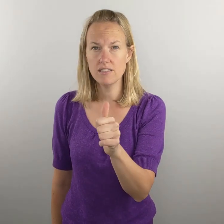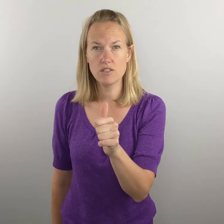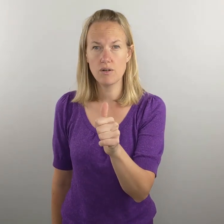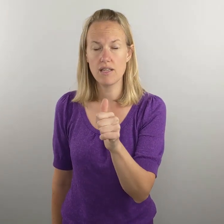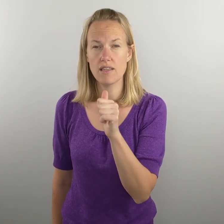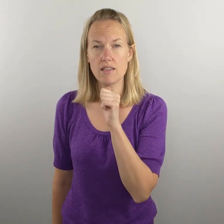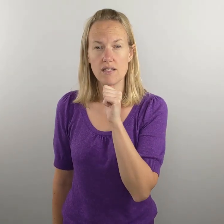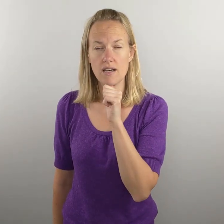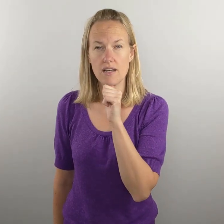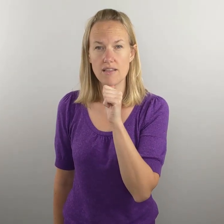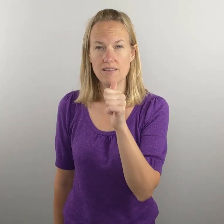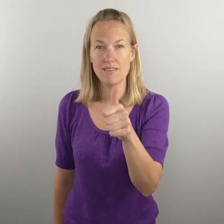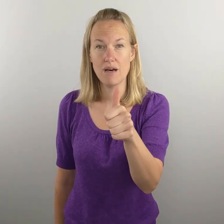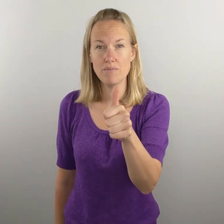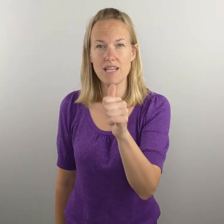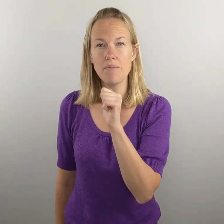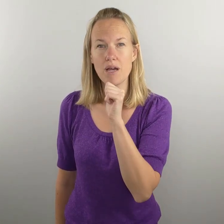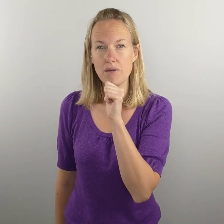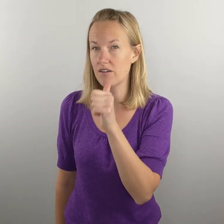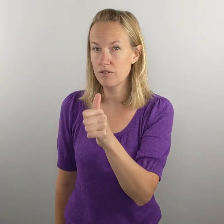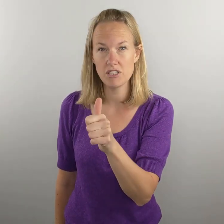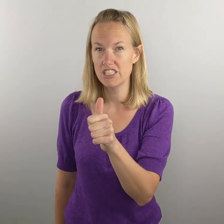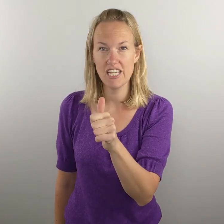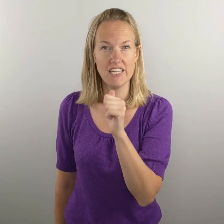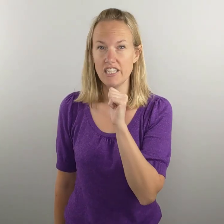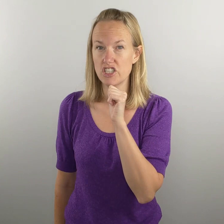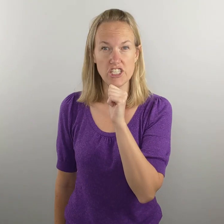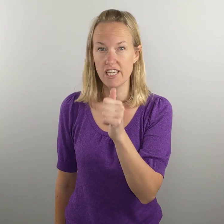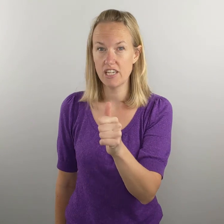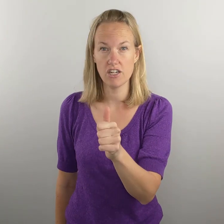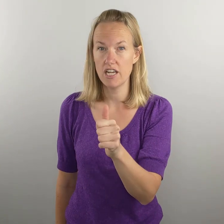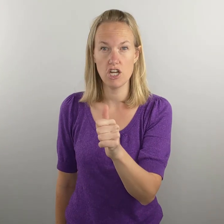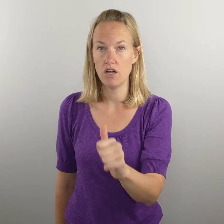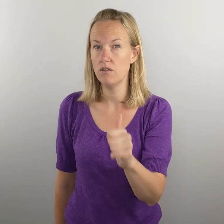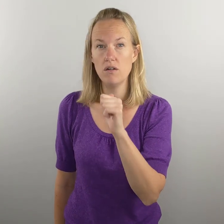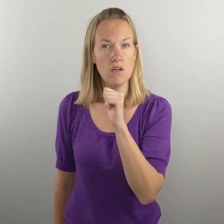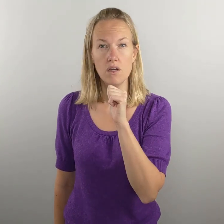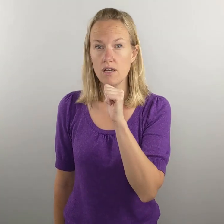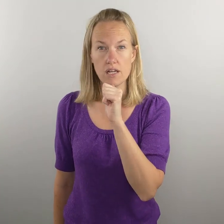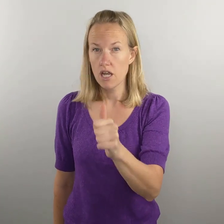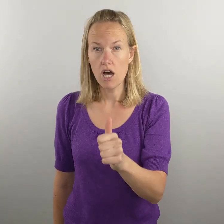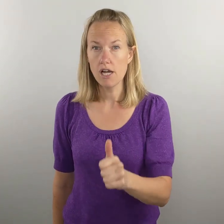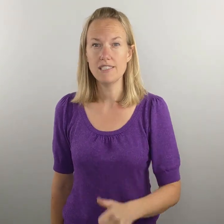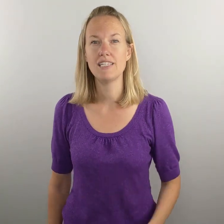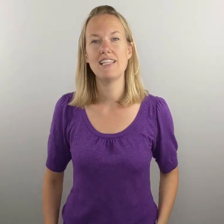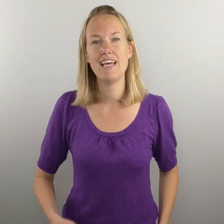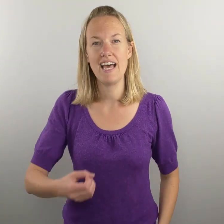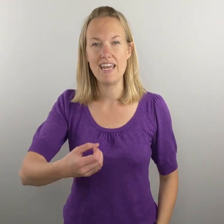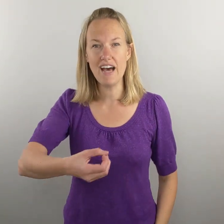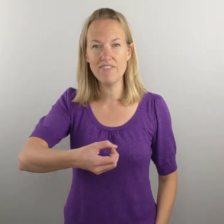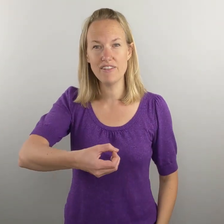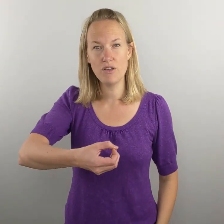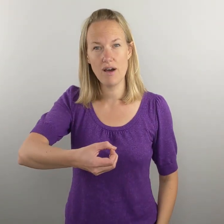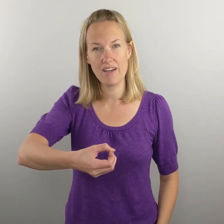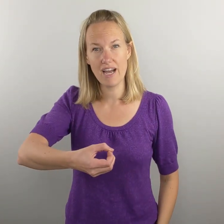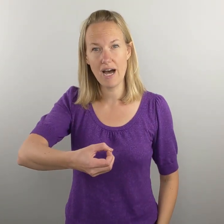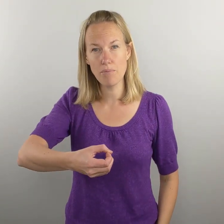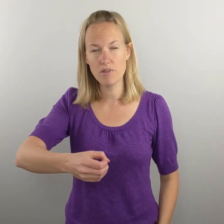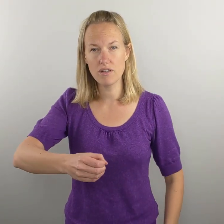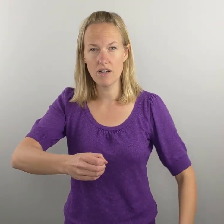so a thumbs up coming out from your chin, and you're shaking your head no, not, and then enough, you have a cup with your